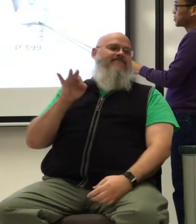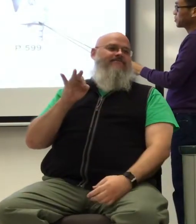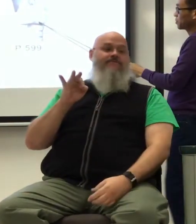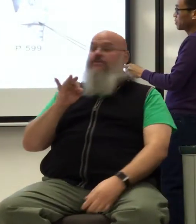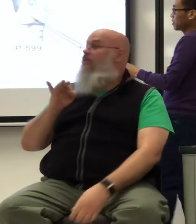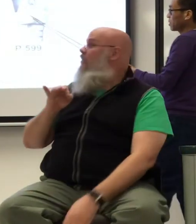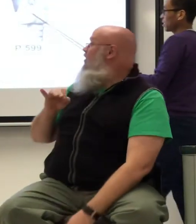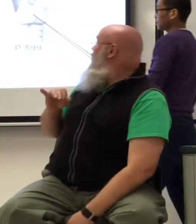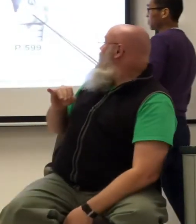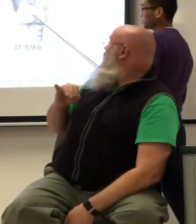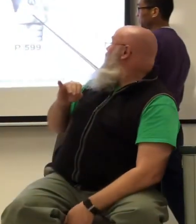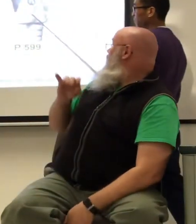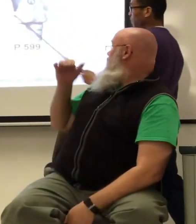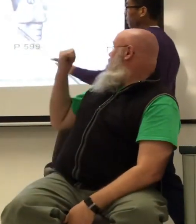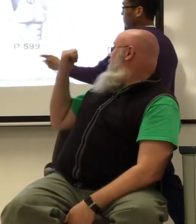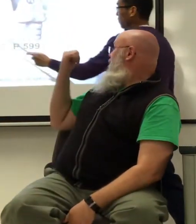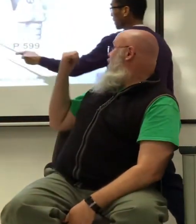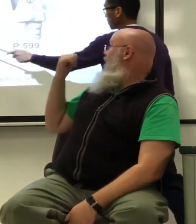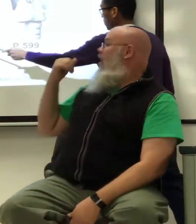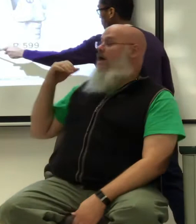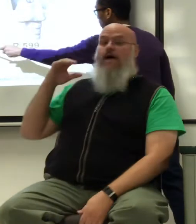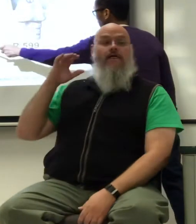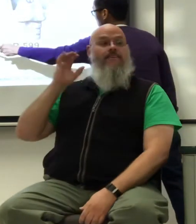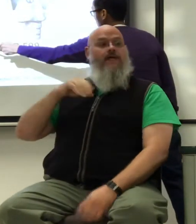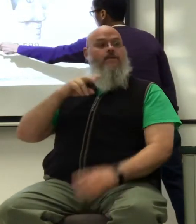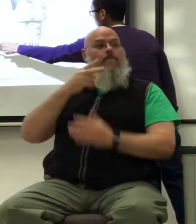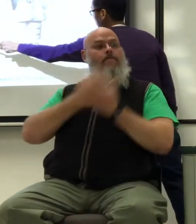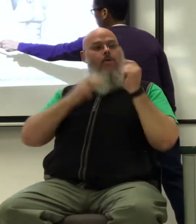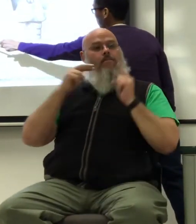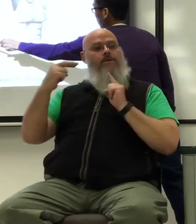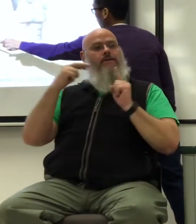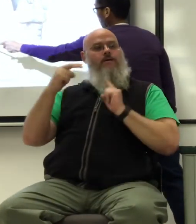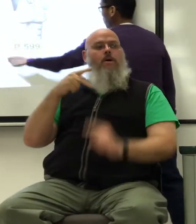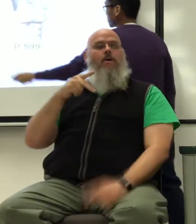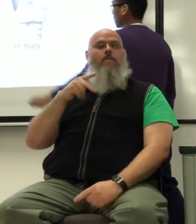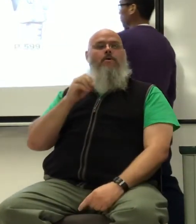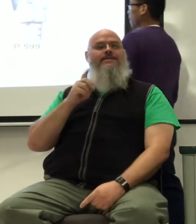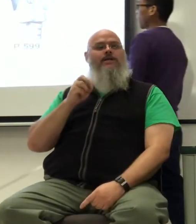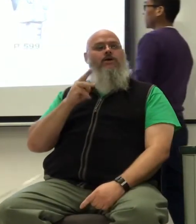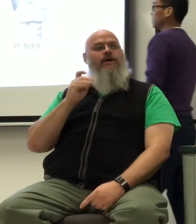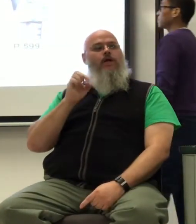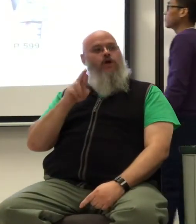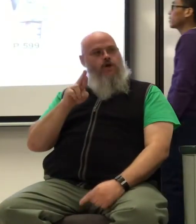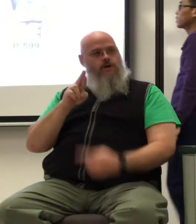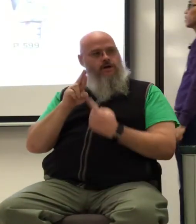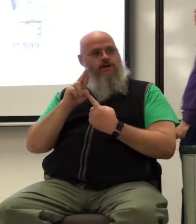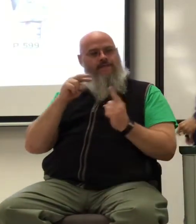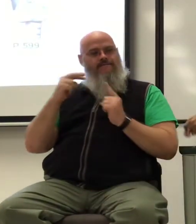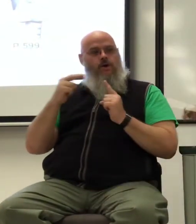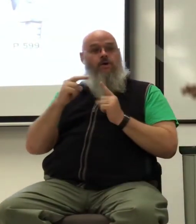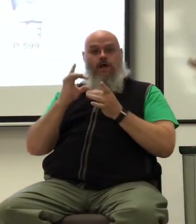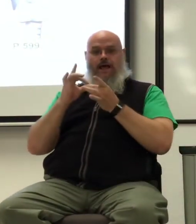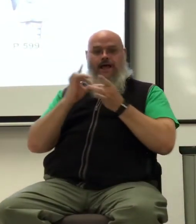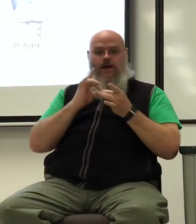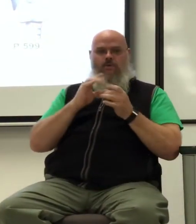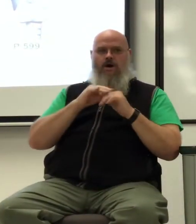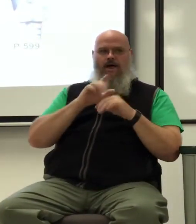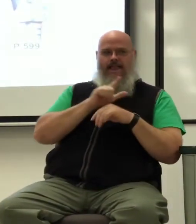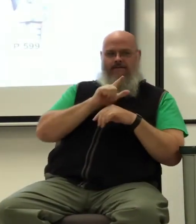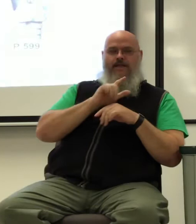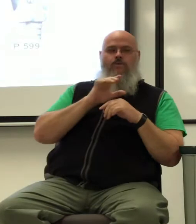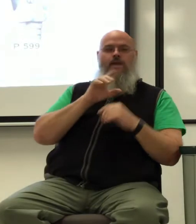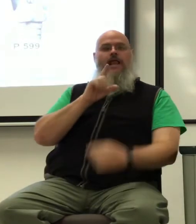this picture is a posterior view. That's a posterior view of the larynx with the mucous membrane on it. And the function of